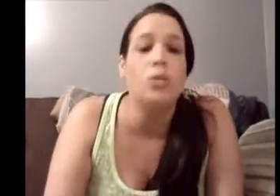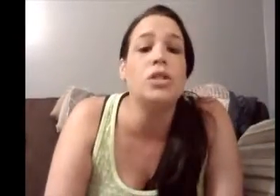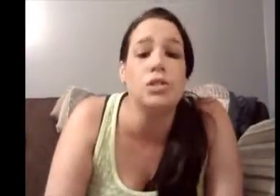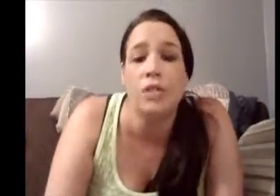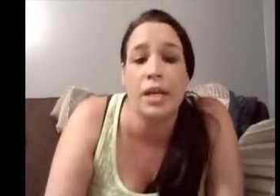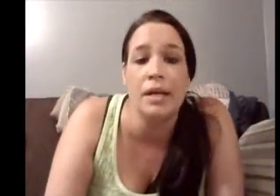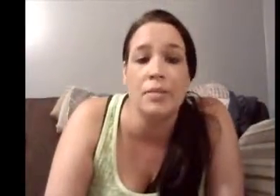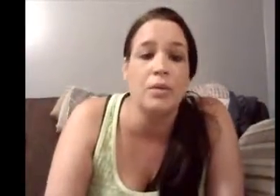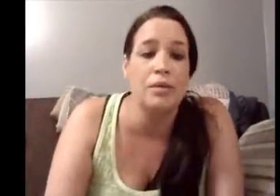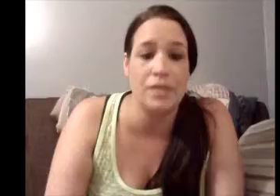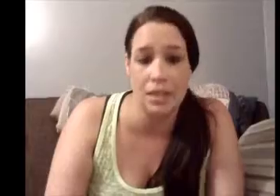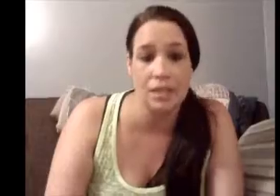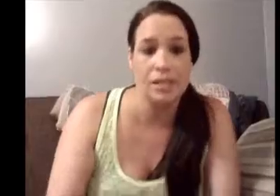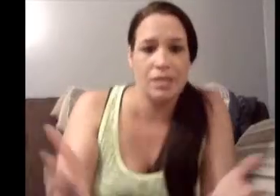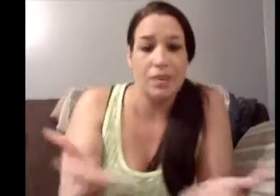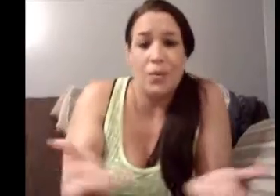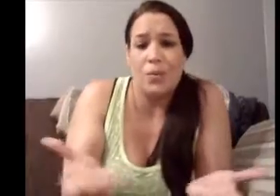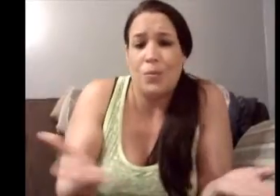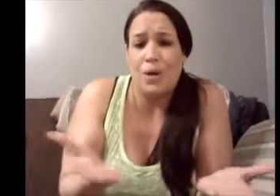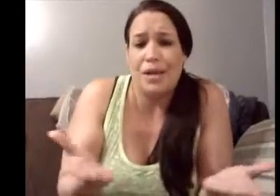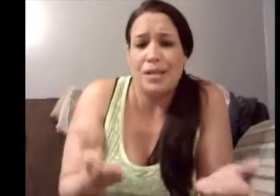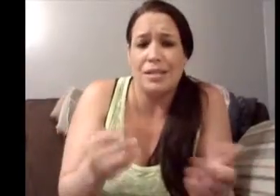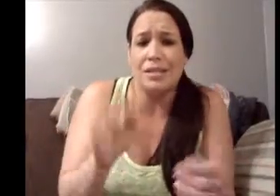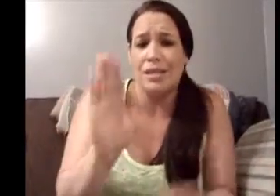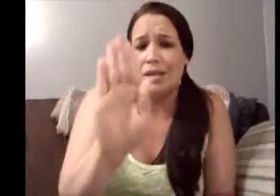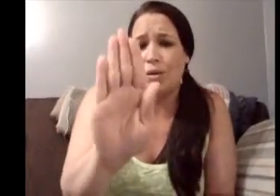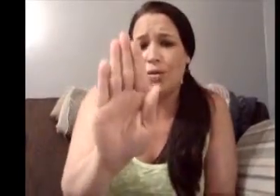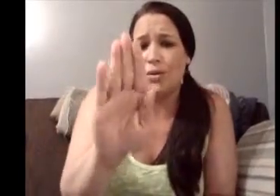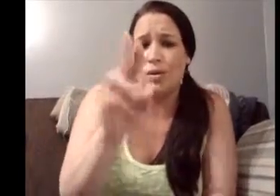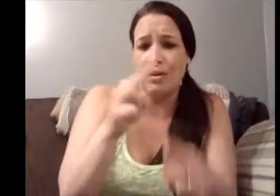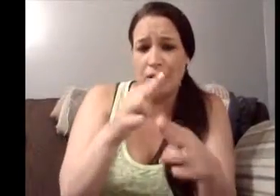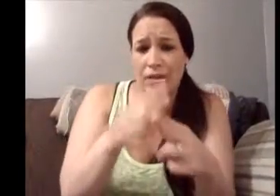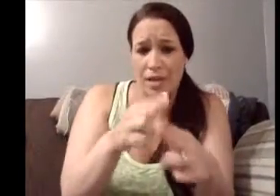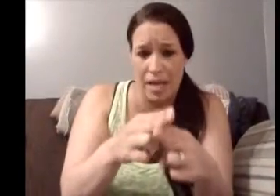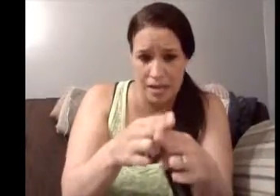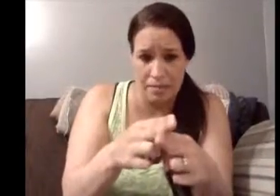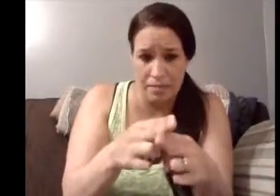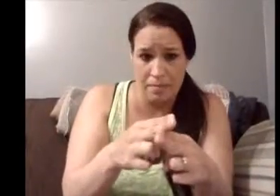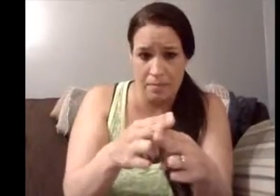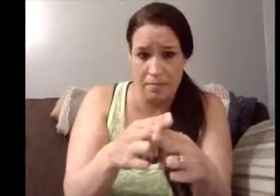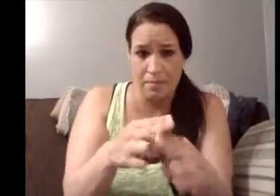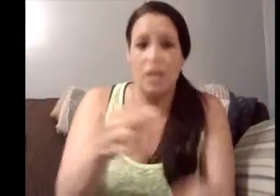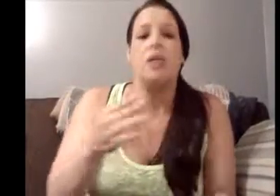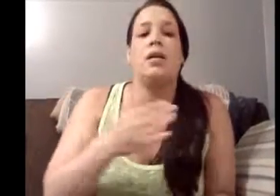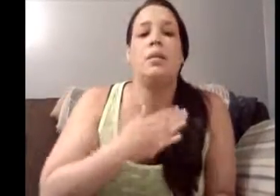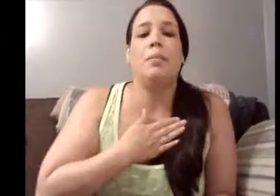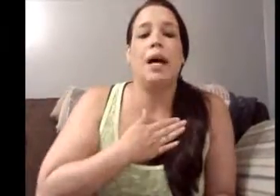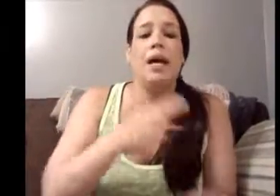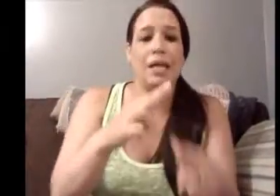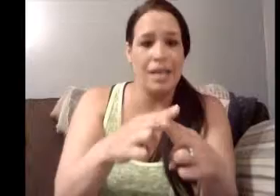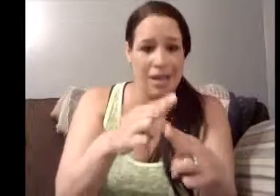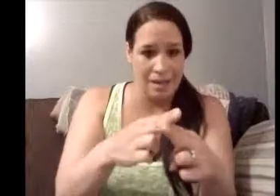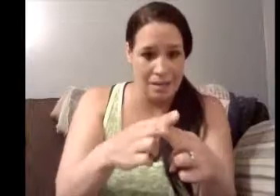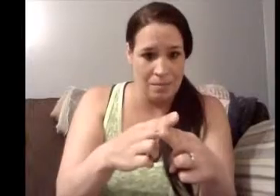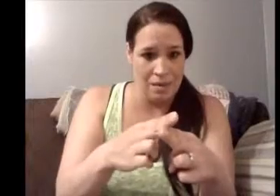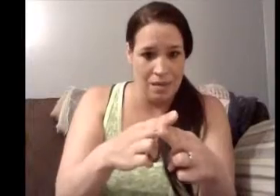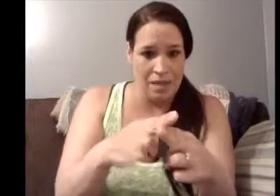What's your name? We've done this. What's your name? My name